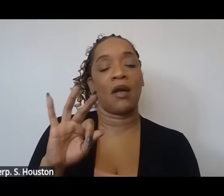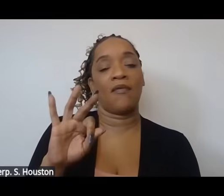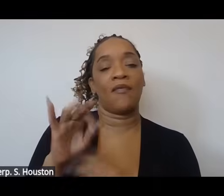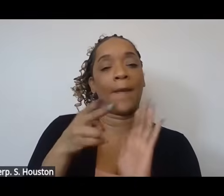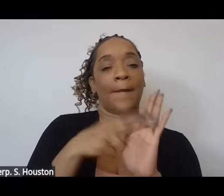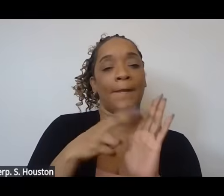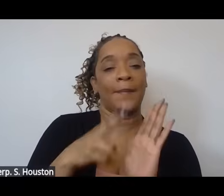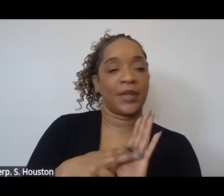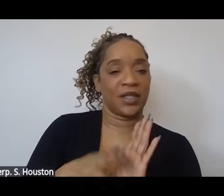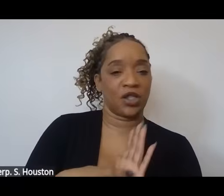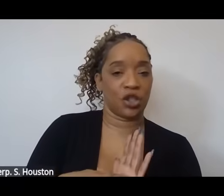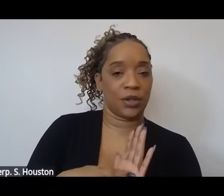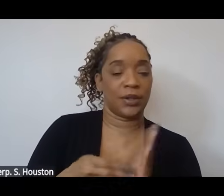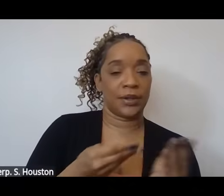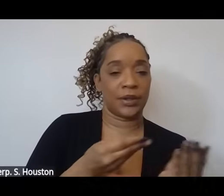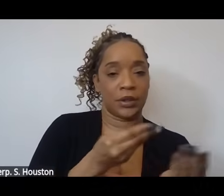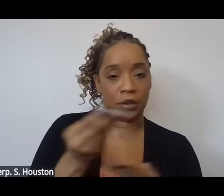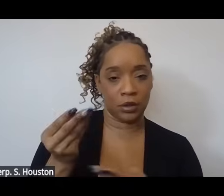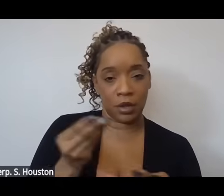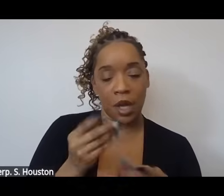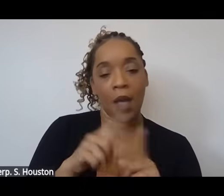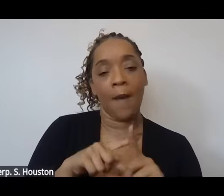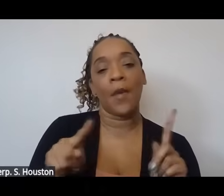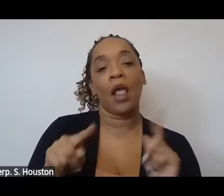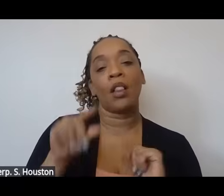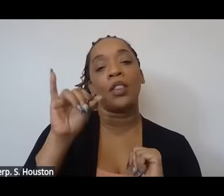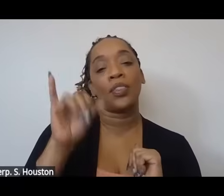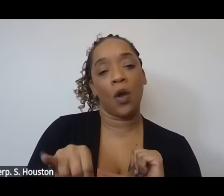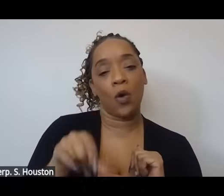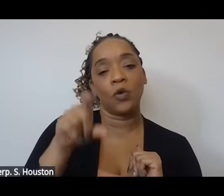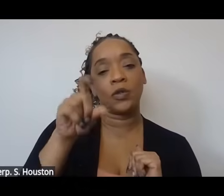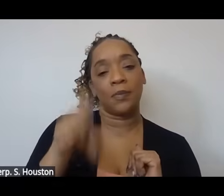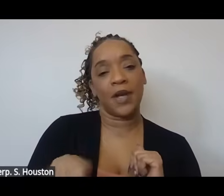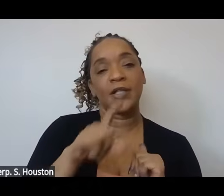So, you know, but those petitions do need to also be signed by a